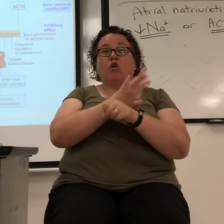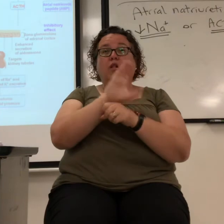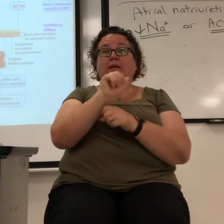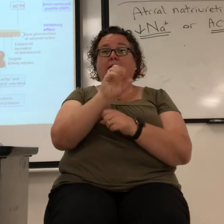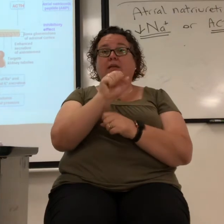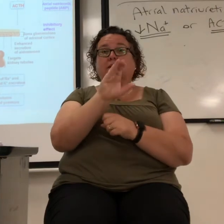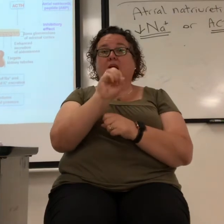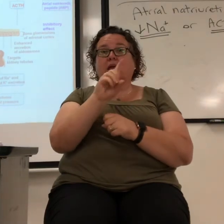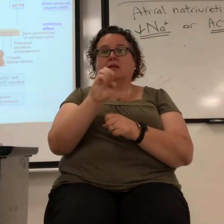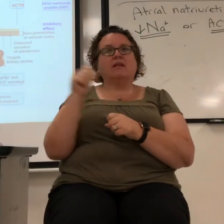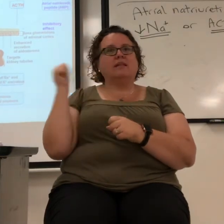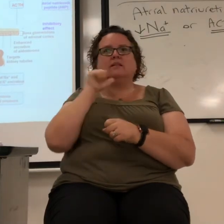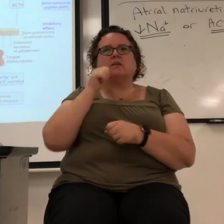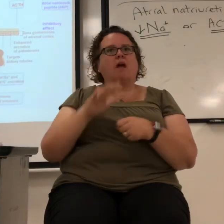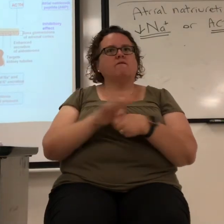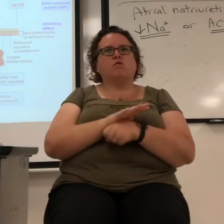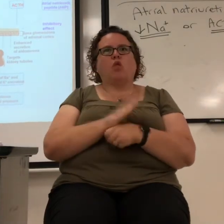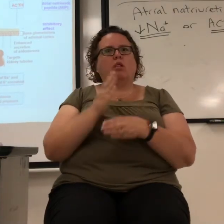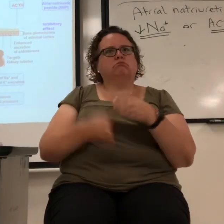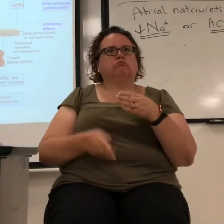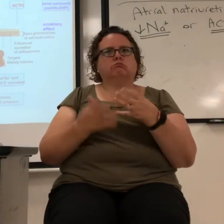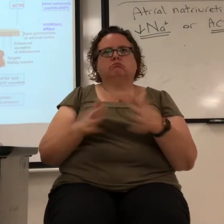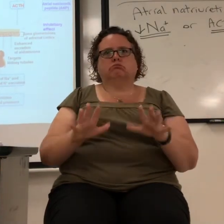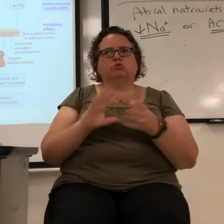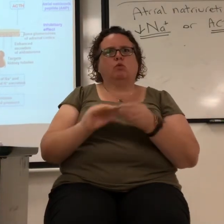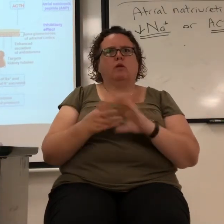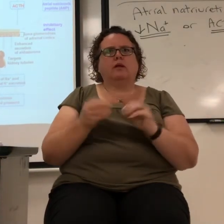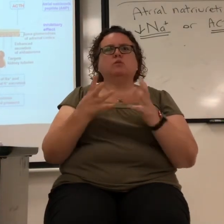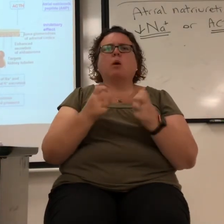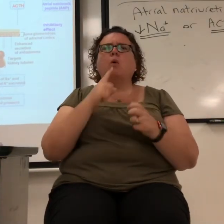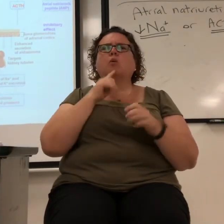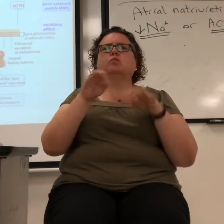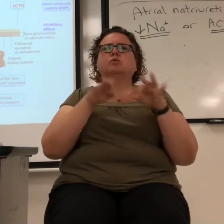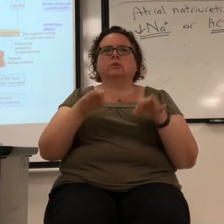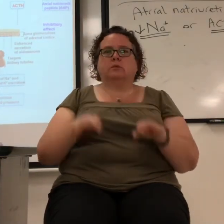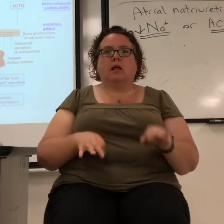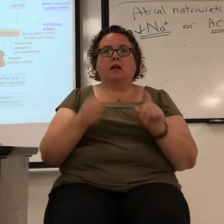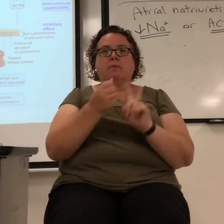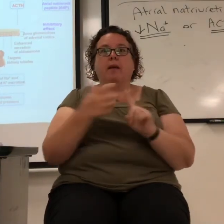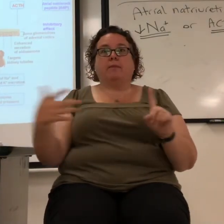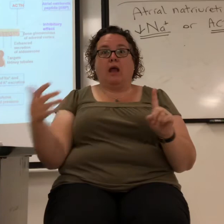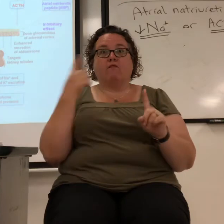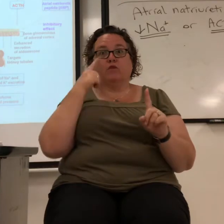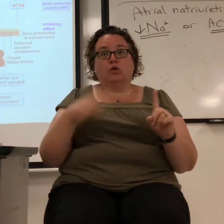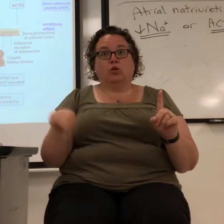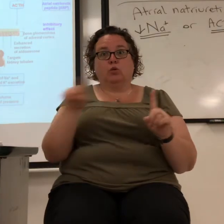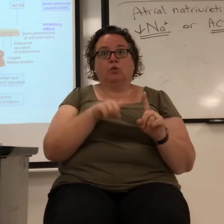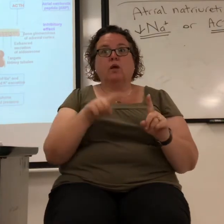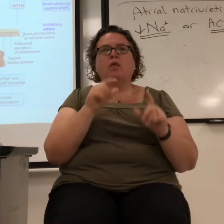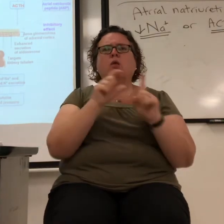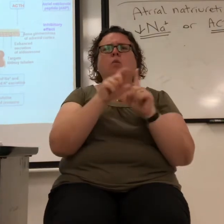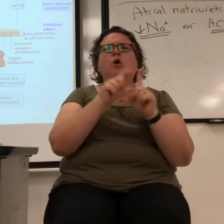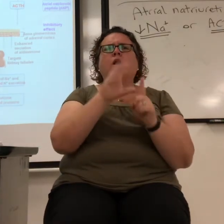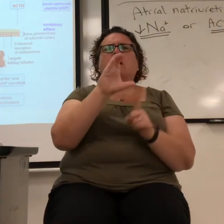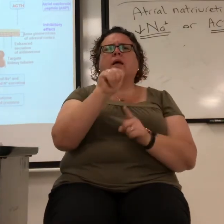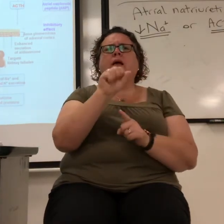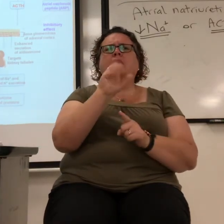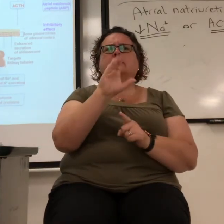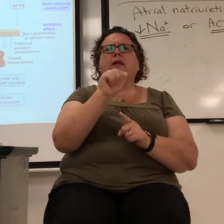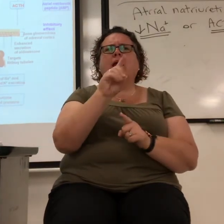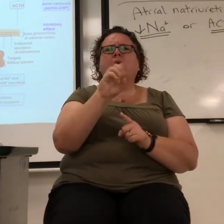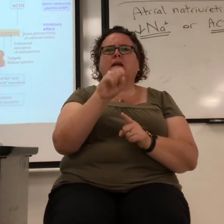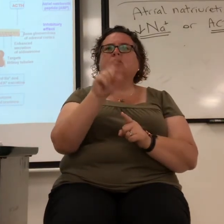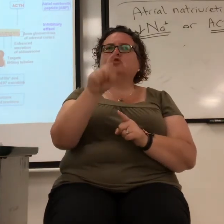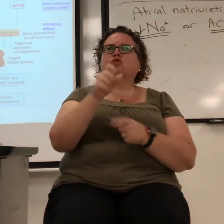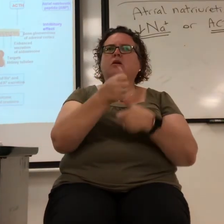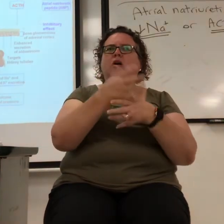incomplete story here. So let me kind of map it out for you. The word cascade, maybe it should invoke a little bit of